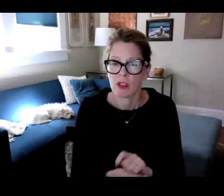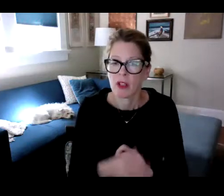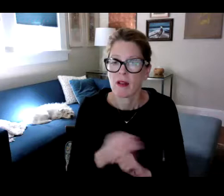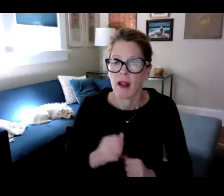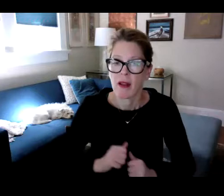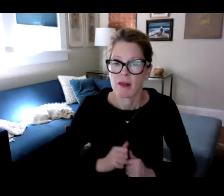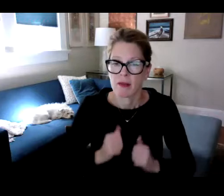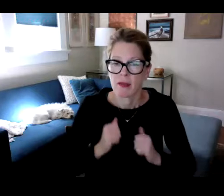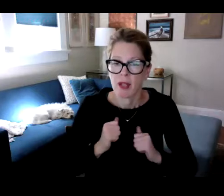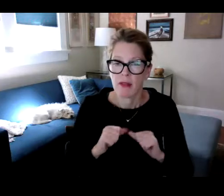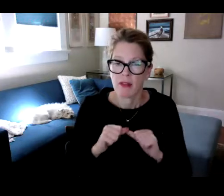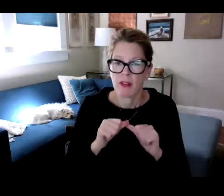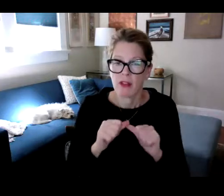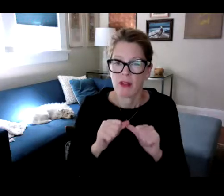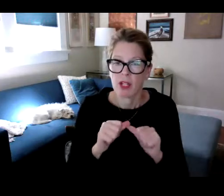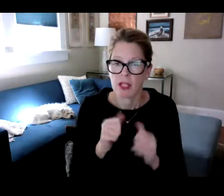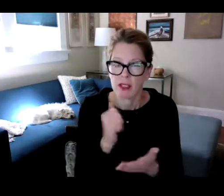Amen.